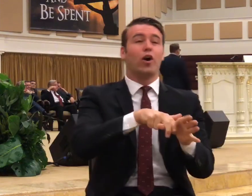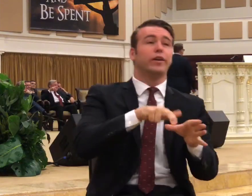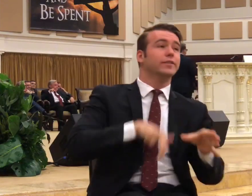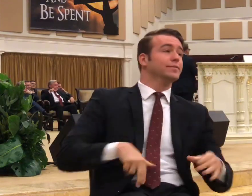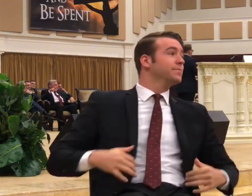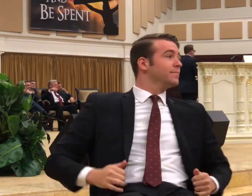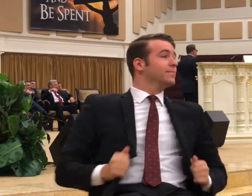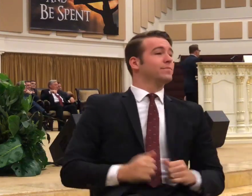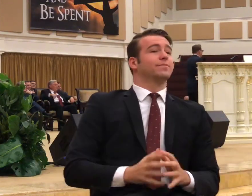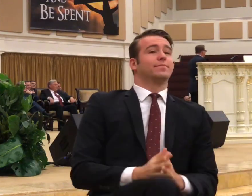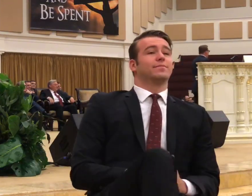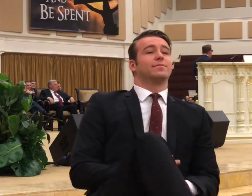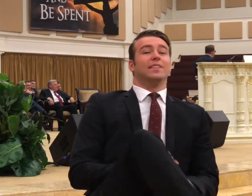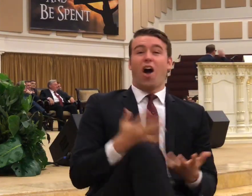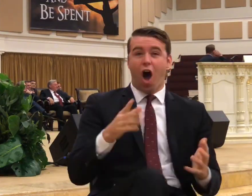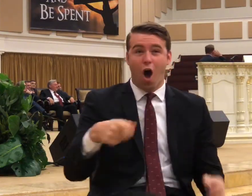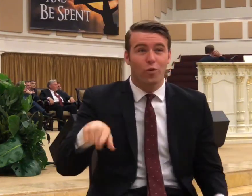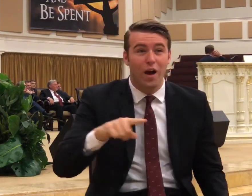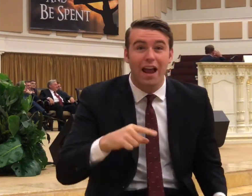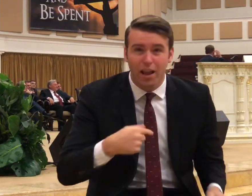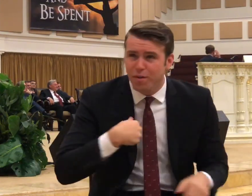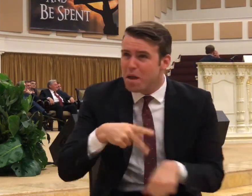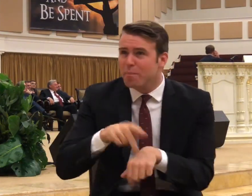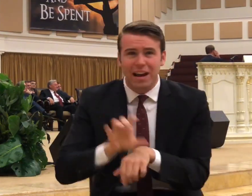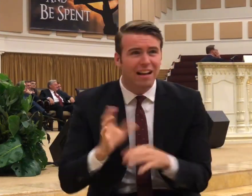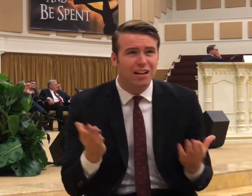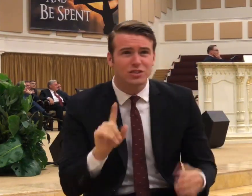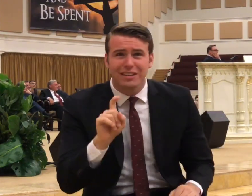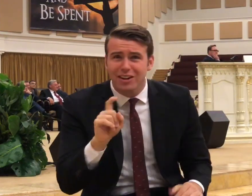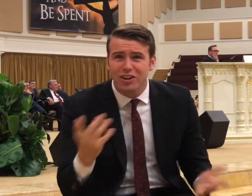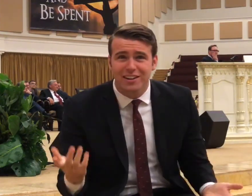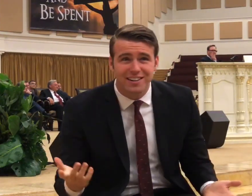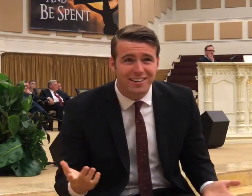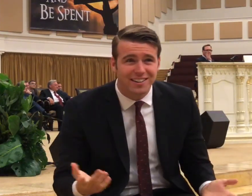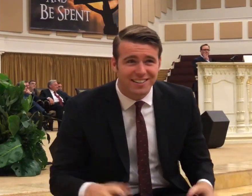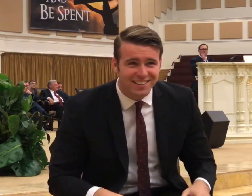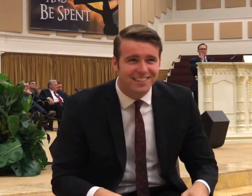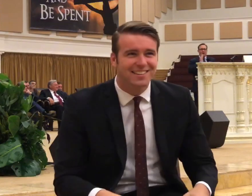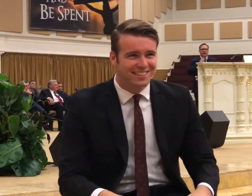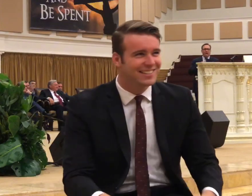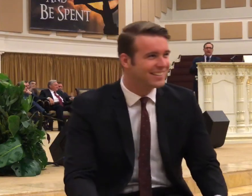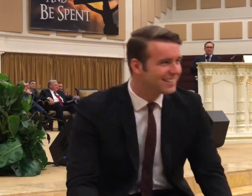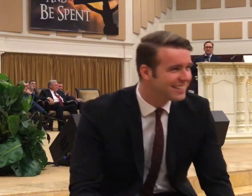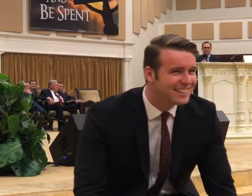y'all just kind of set back. Am I in a Pentecostal church tonight?